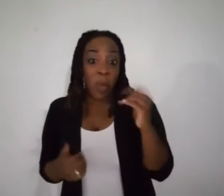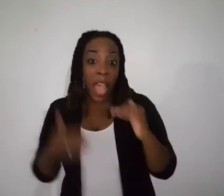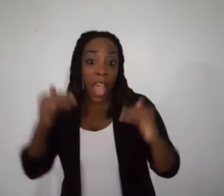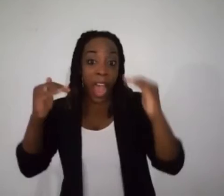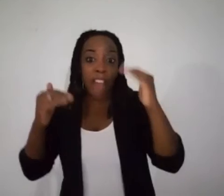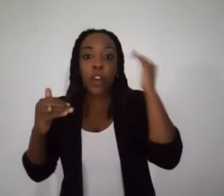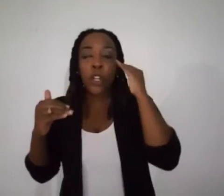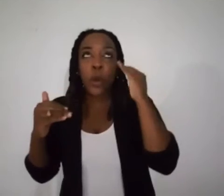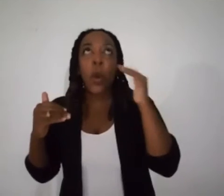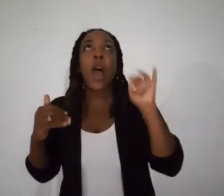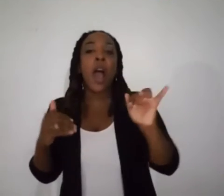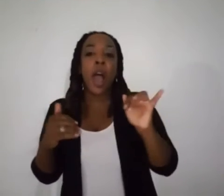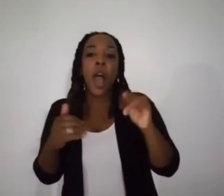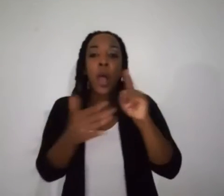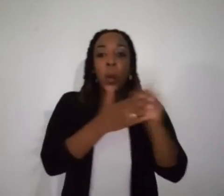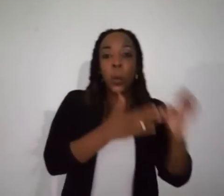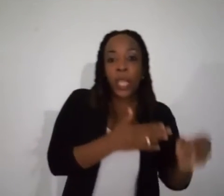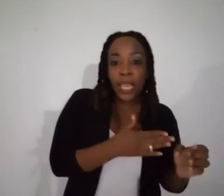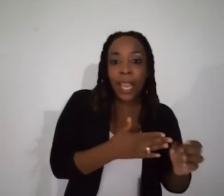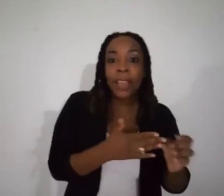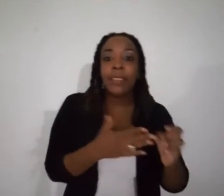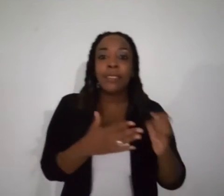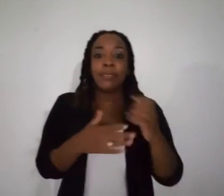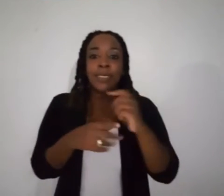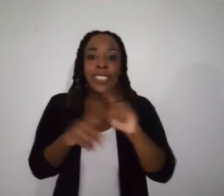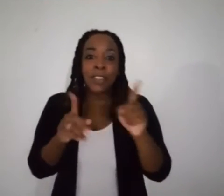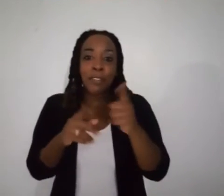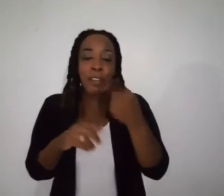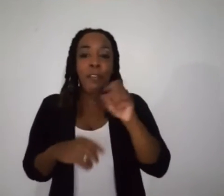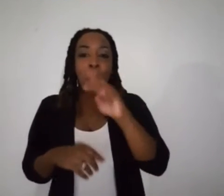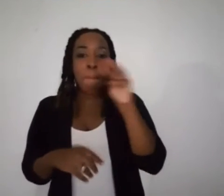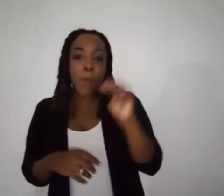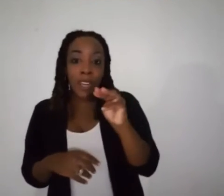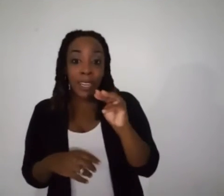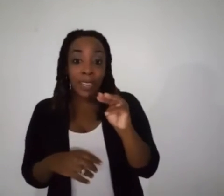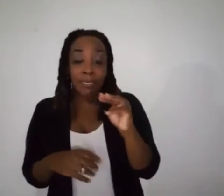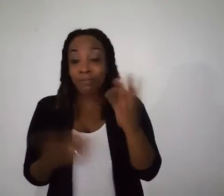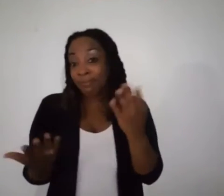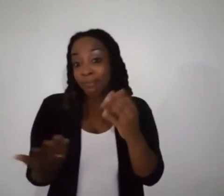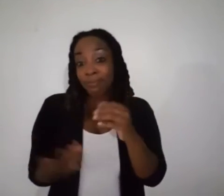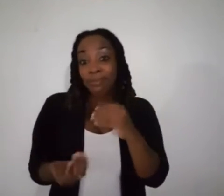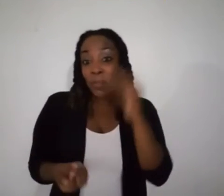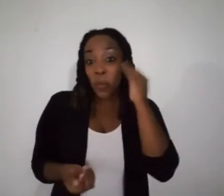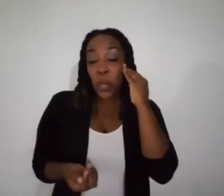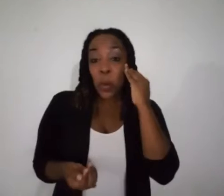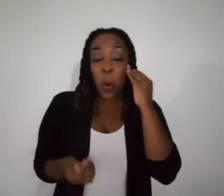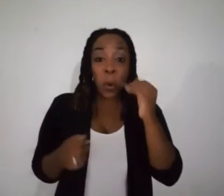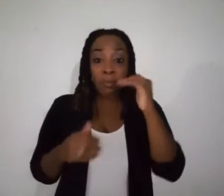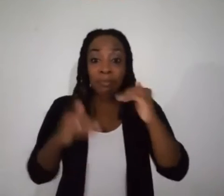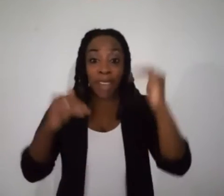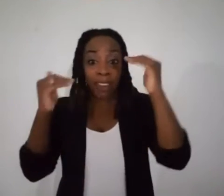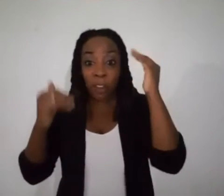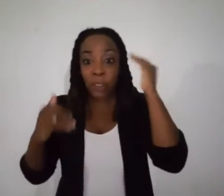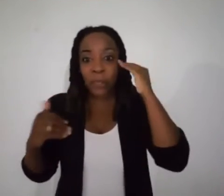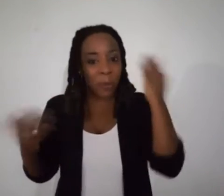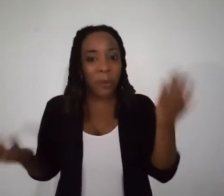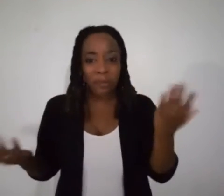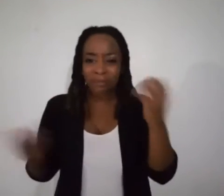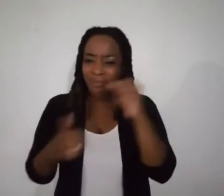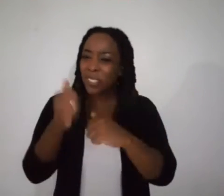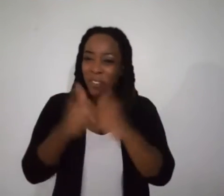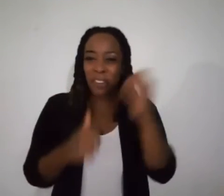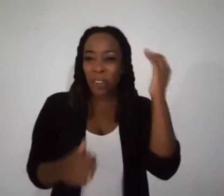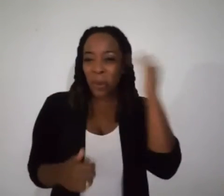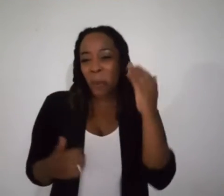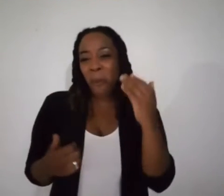Monday morning. We know we have to get up, get dressed, go to work. We have structure all the time. And the children had